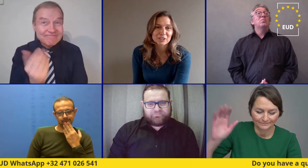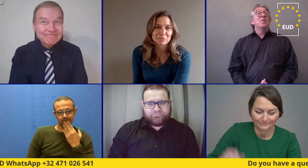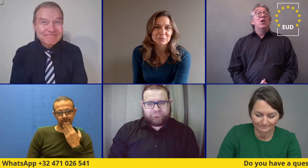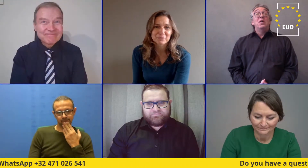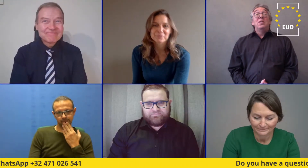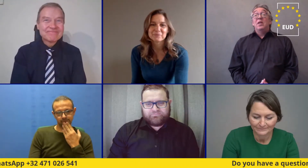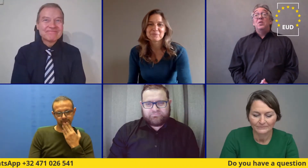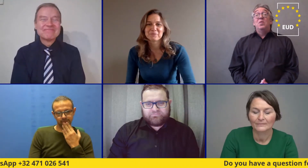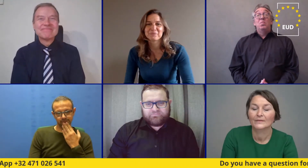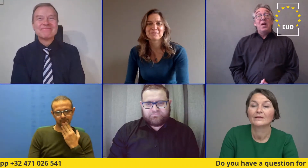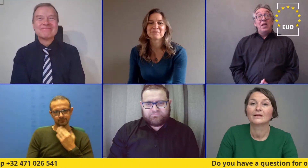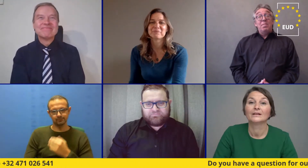available. Thank you. Maya?